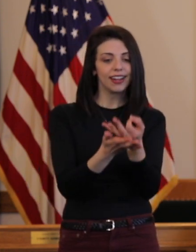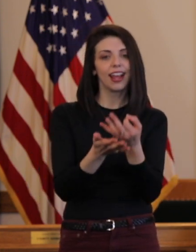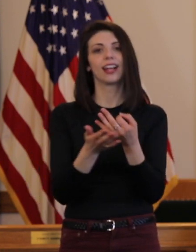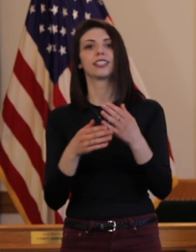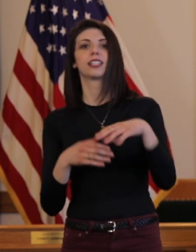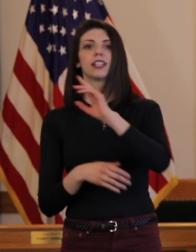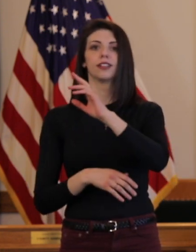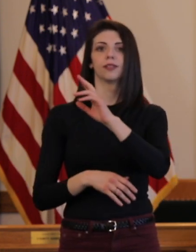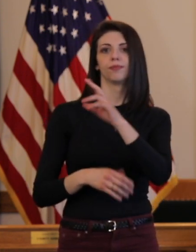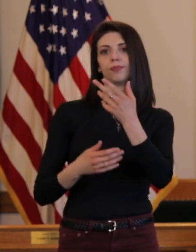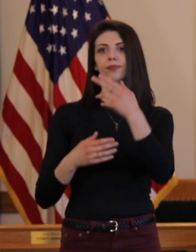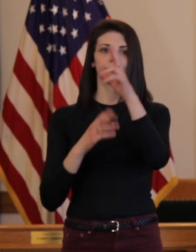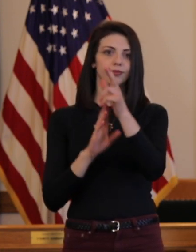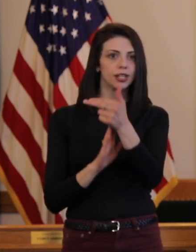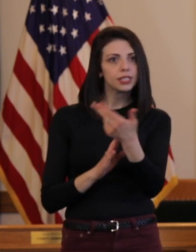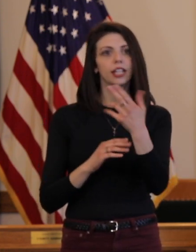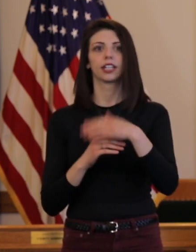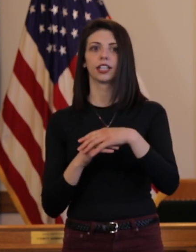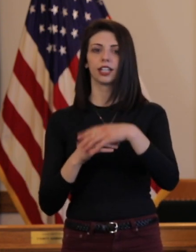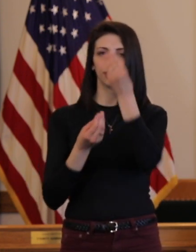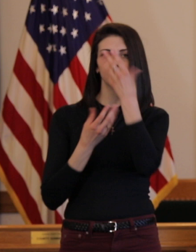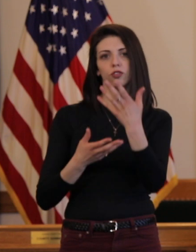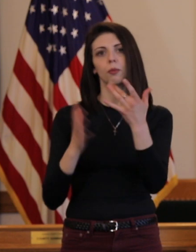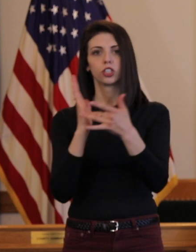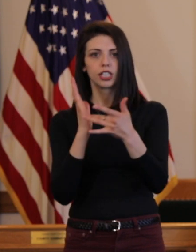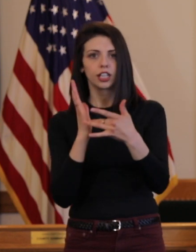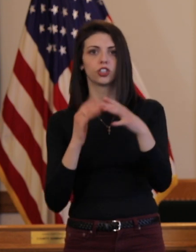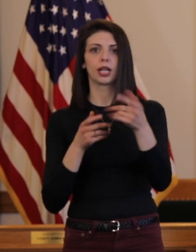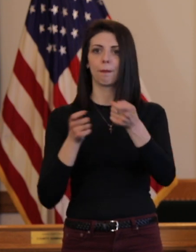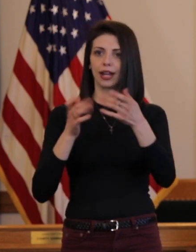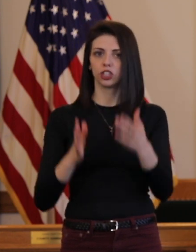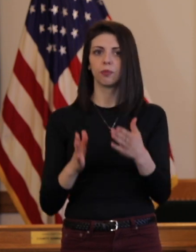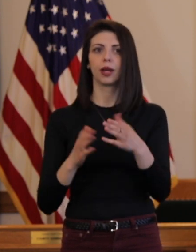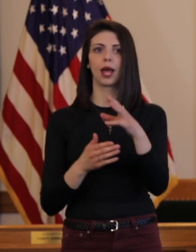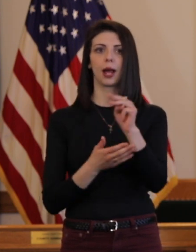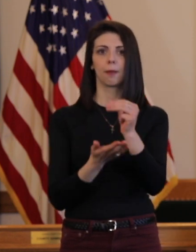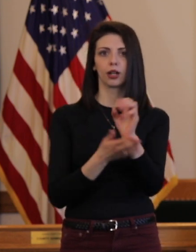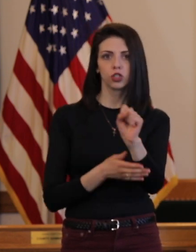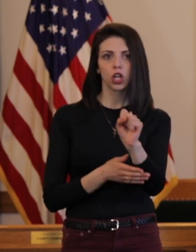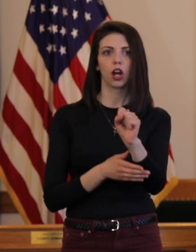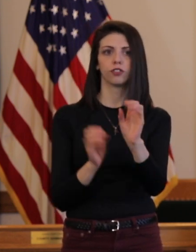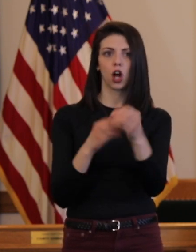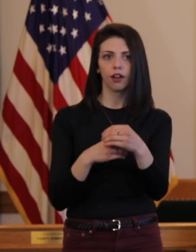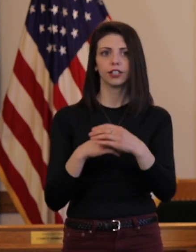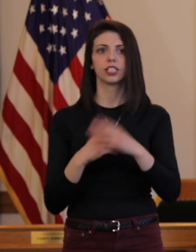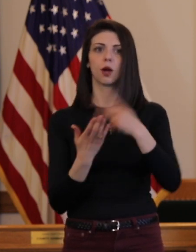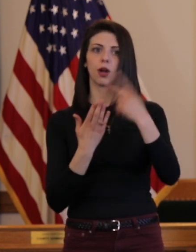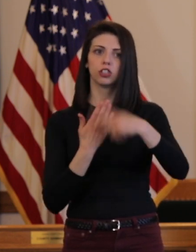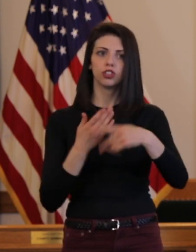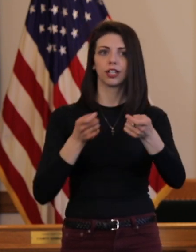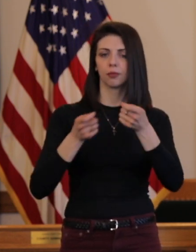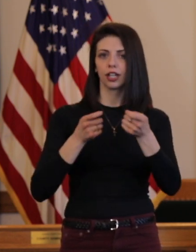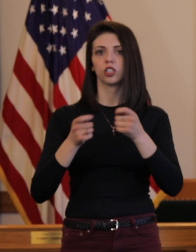hospitality, human resources, information technology, management, Microsoft Office, project management, retail sales,